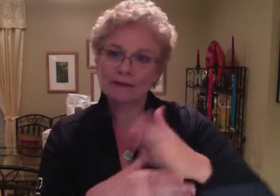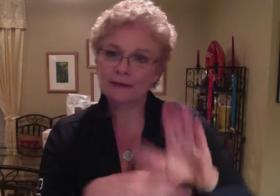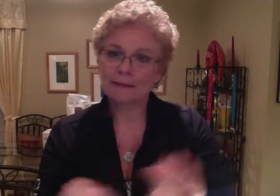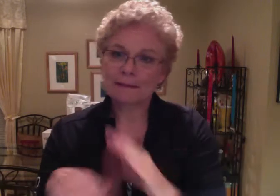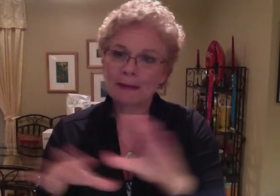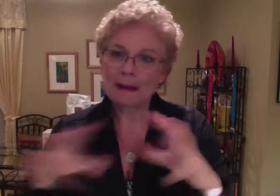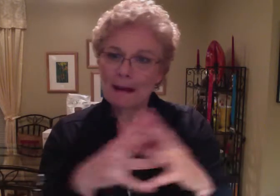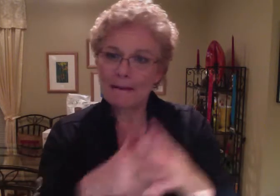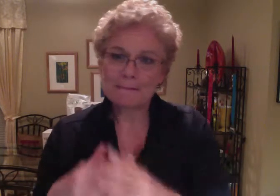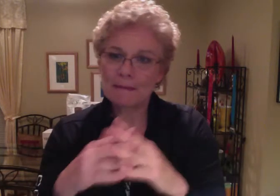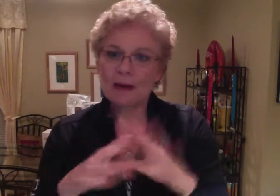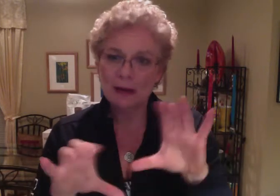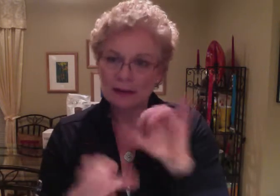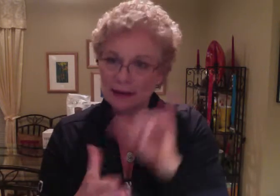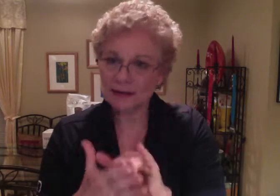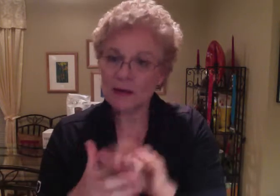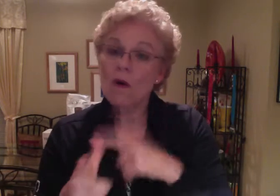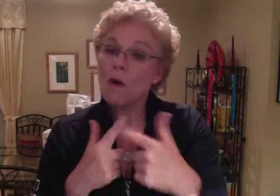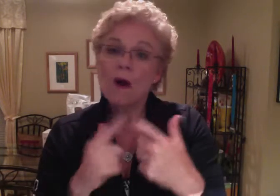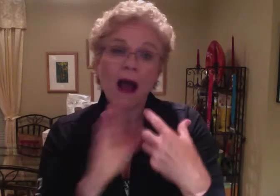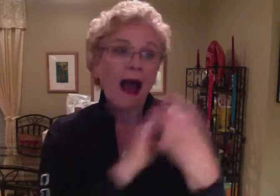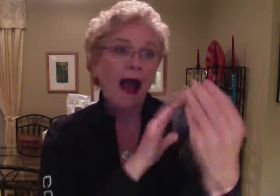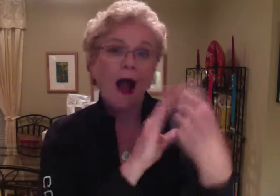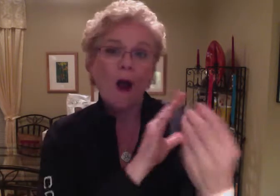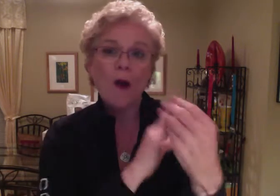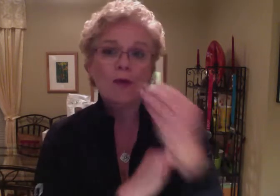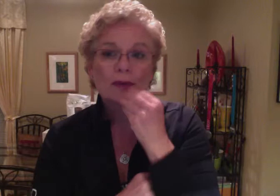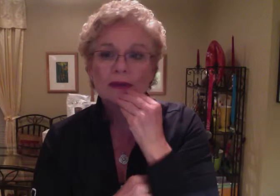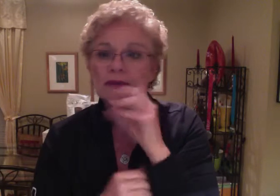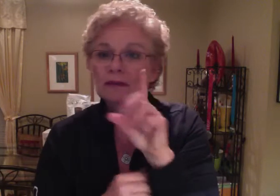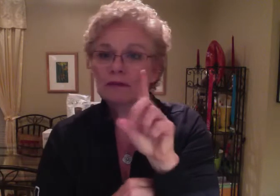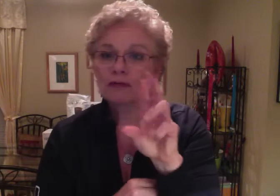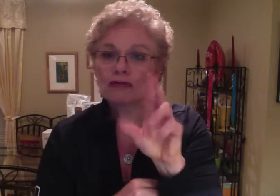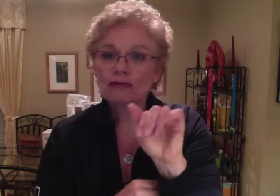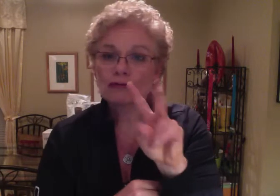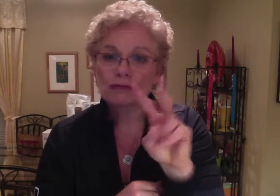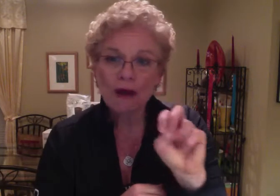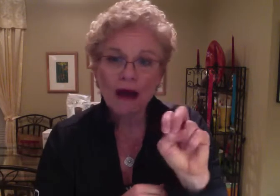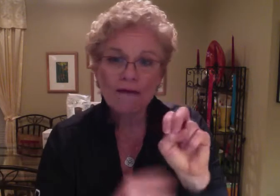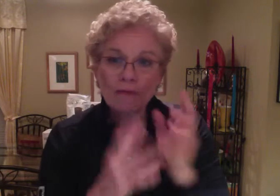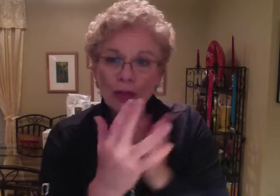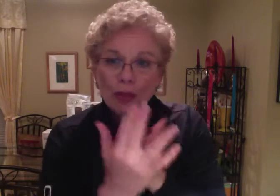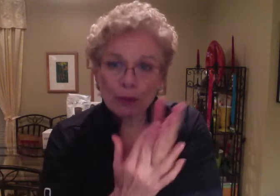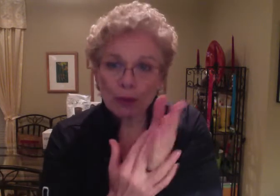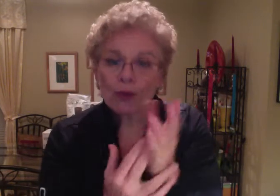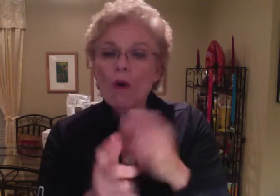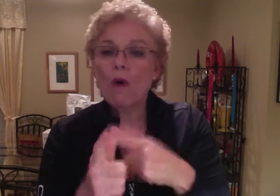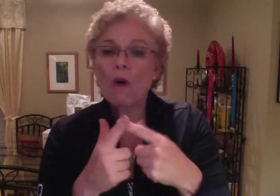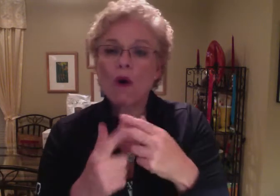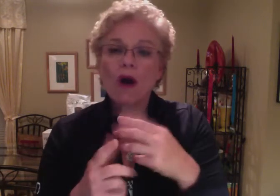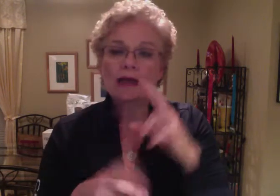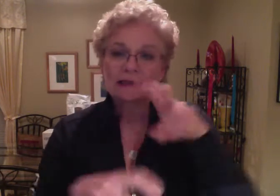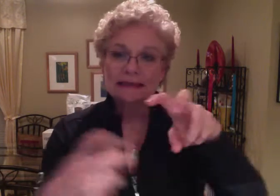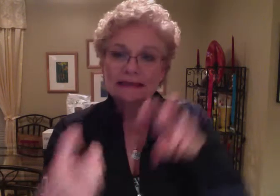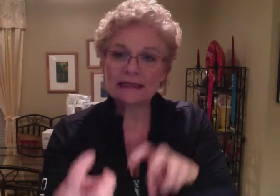out to eat. And that could be a drive-through, or that can be a sit-down restaurant, but that's wasted money, it's wasted time, and the